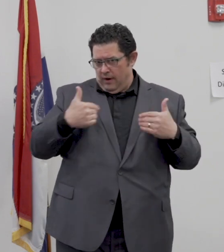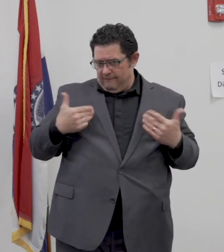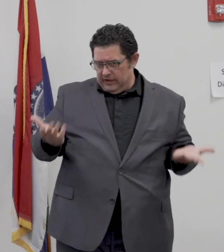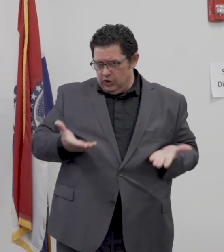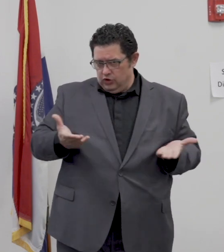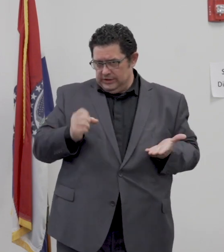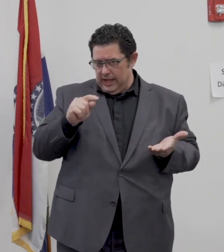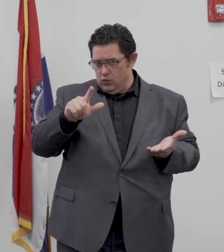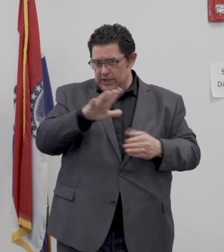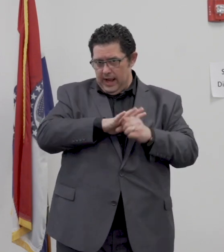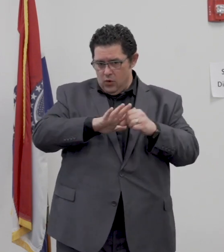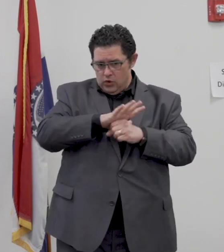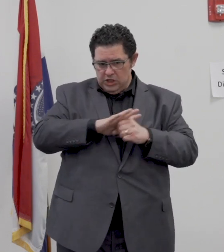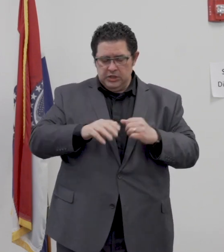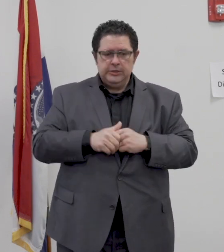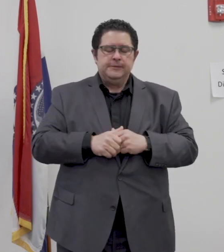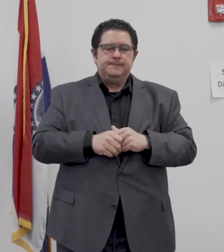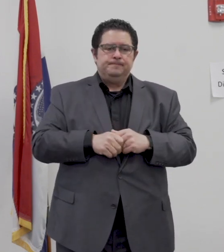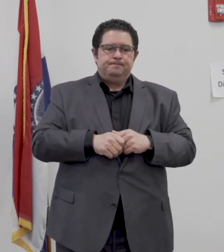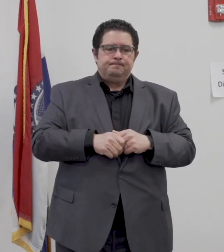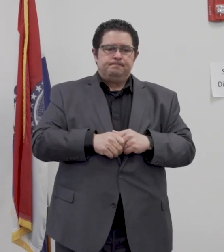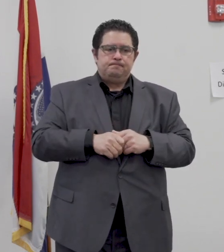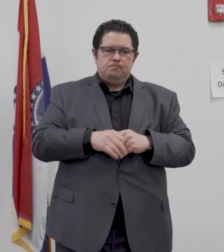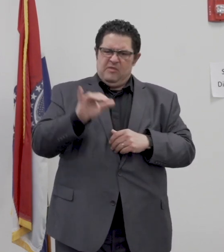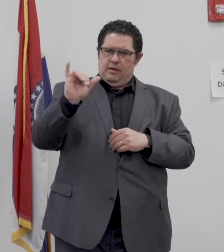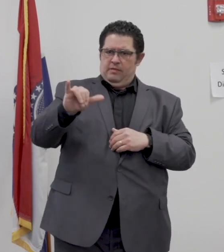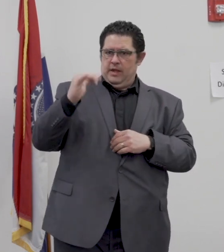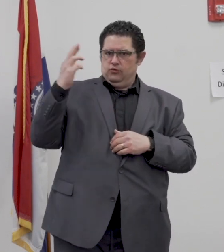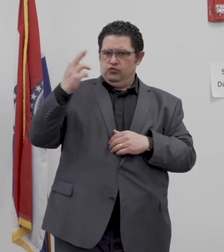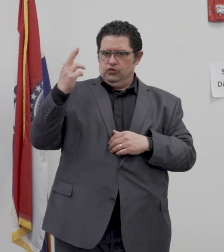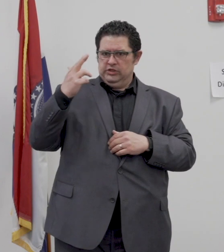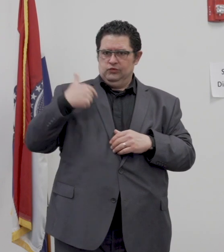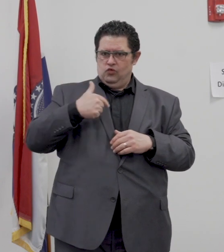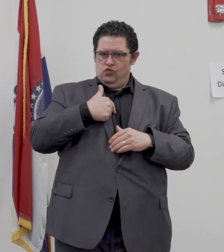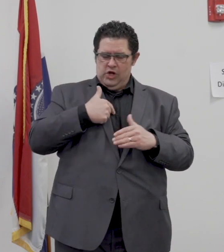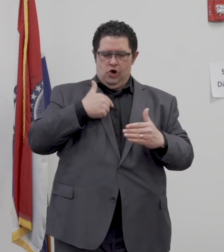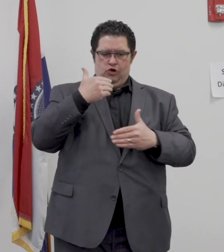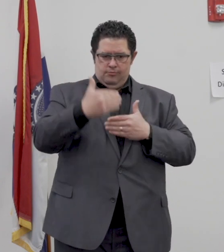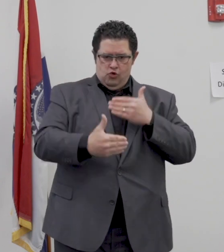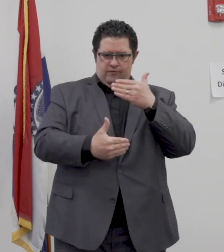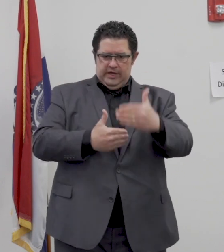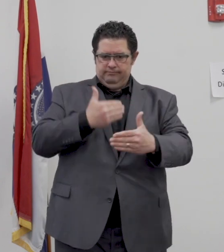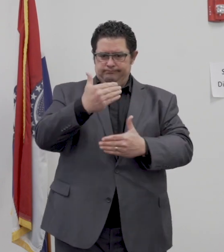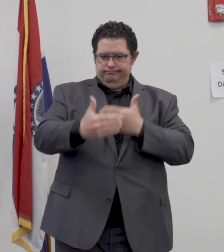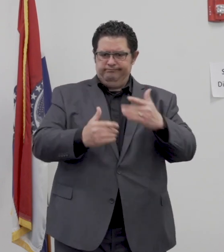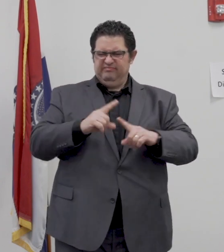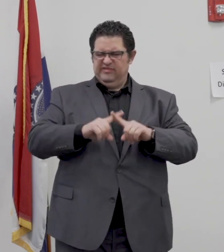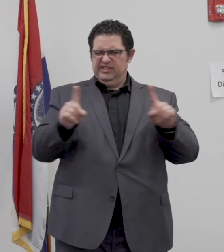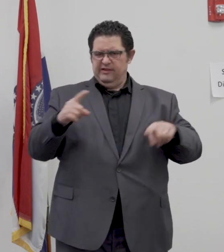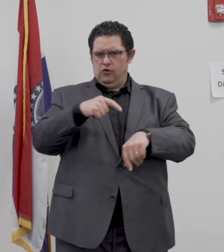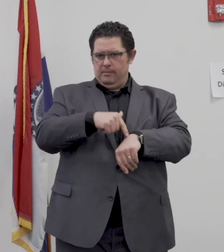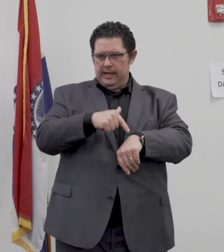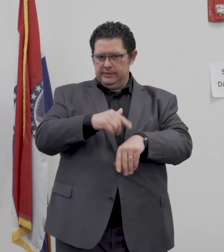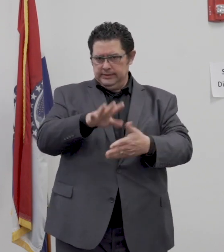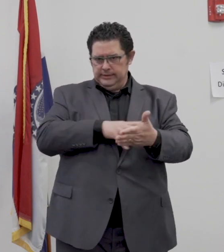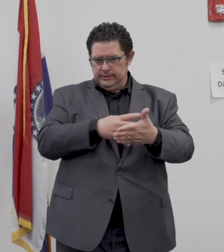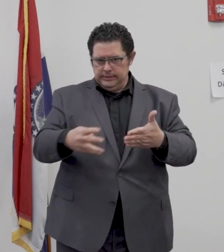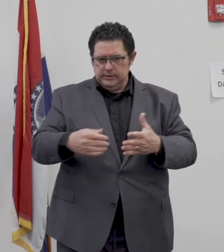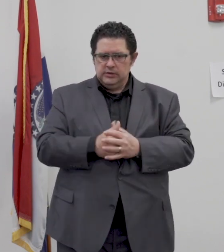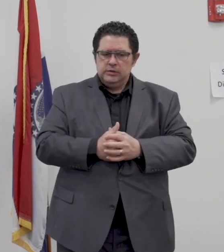Louis County and in the St. Louis region, and that's why we're moving at a different pace. We understand that